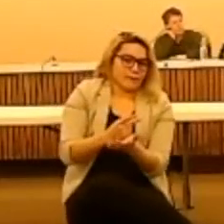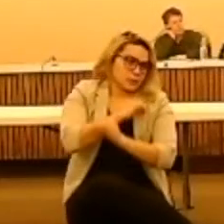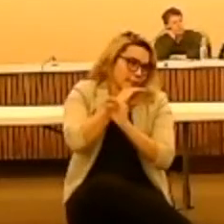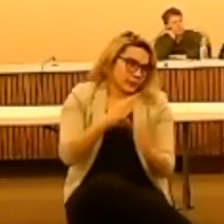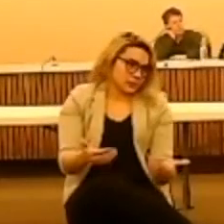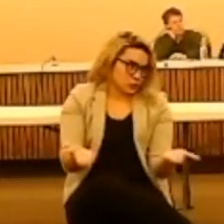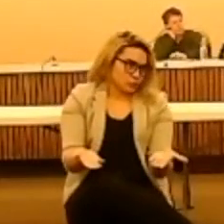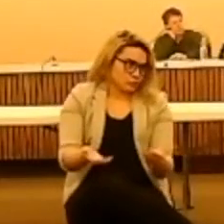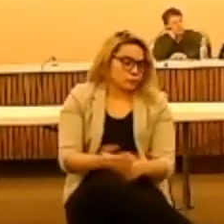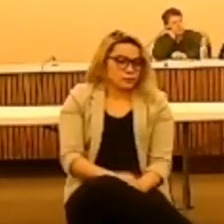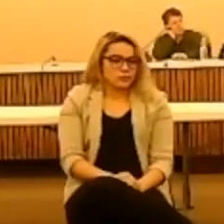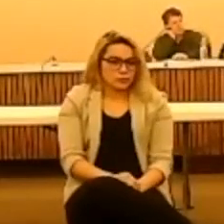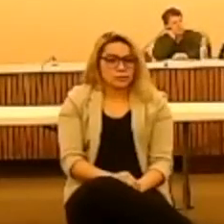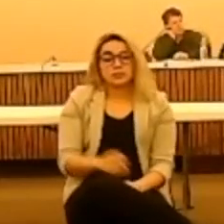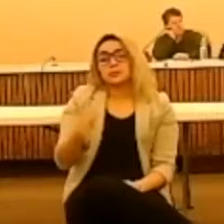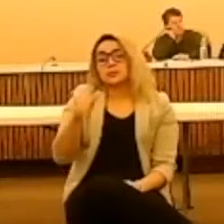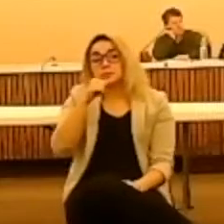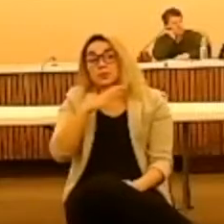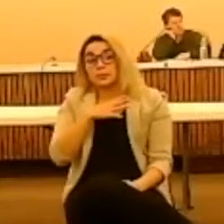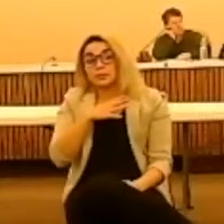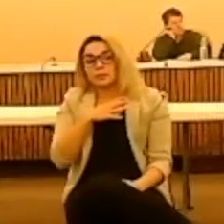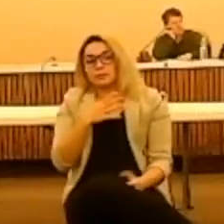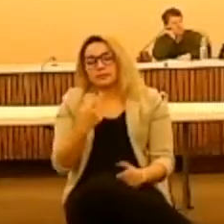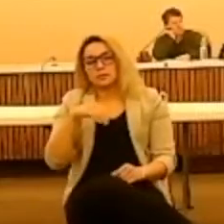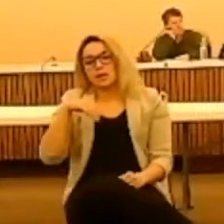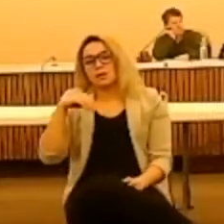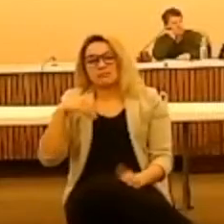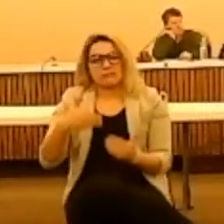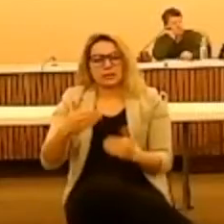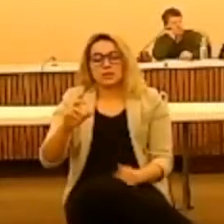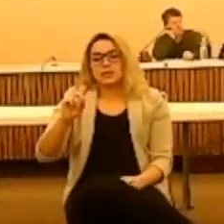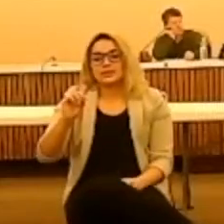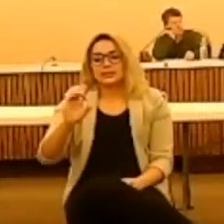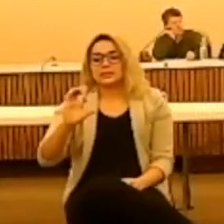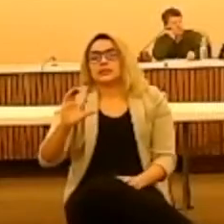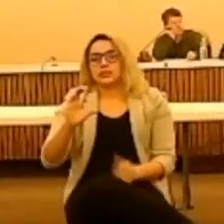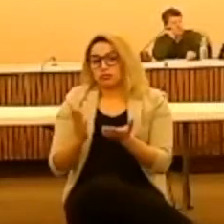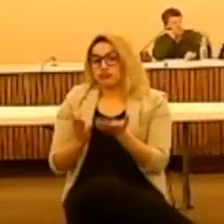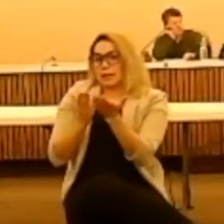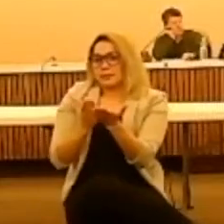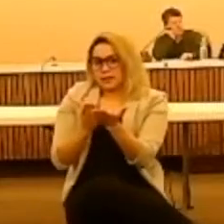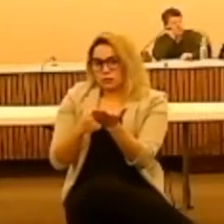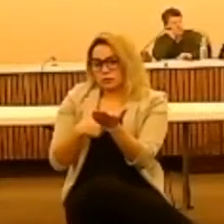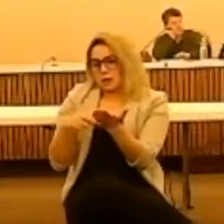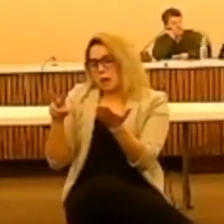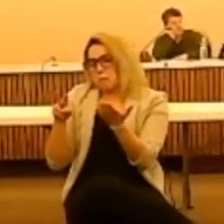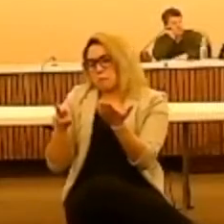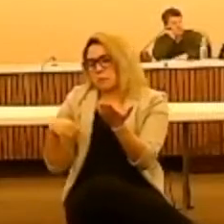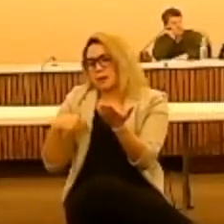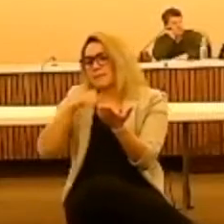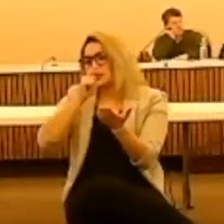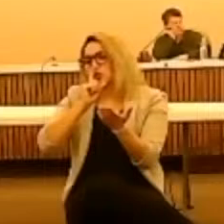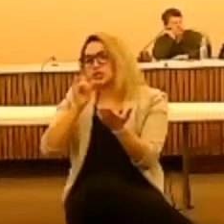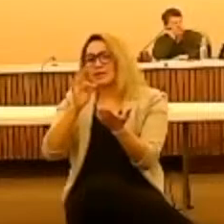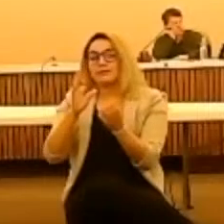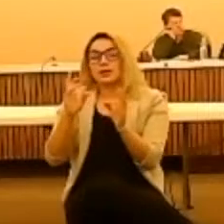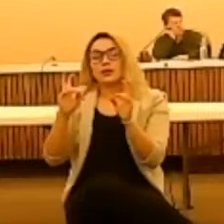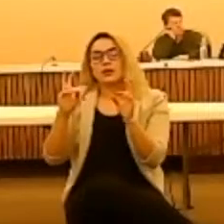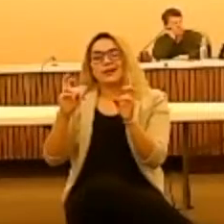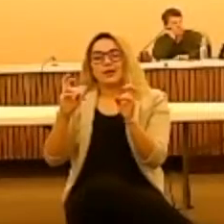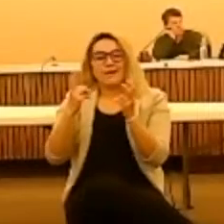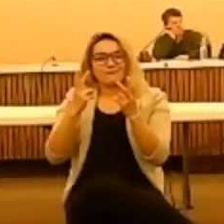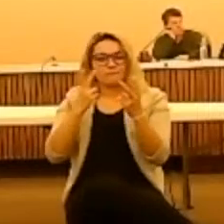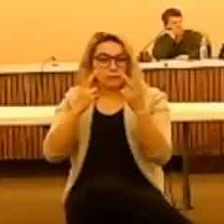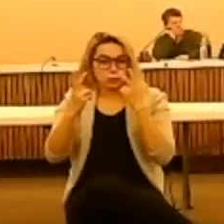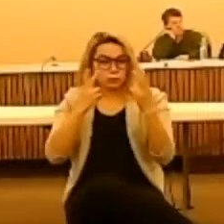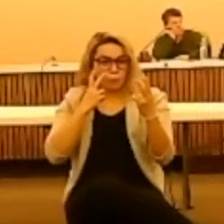So I was looking at some of the DEC recommendations, and I'm not sure if there's a visual buffer or not, but I know you